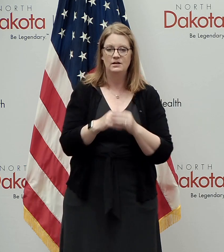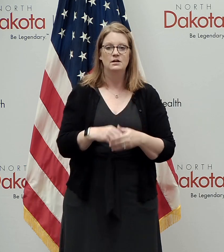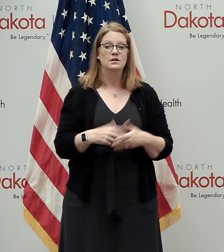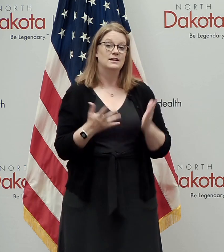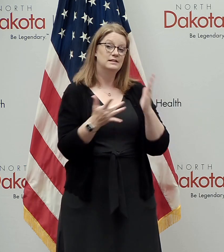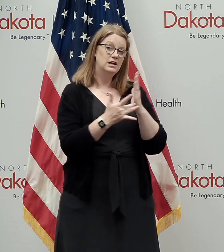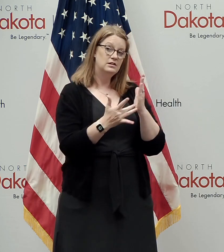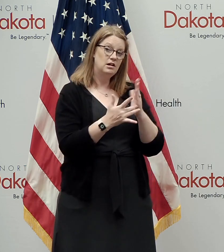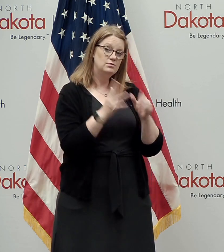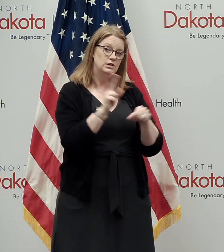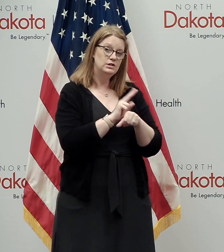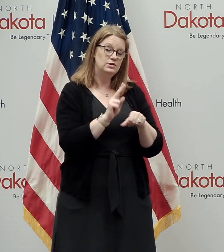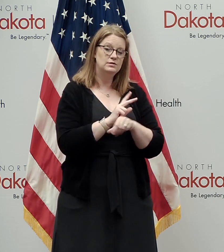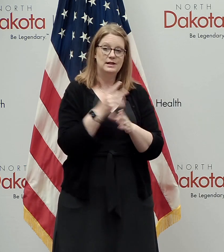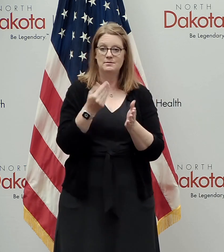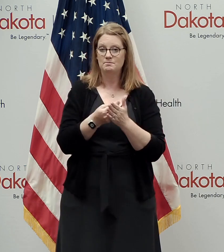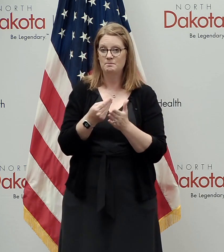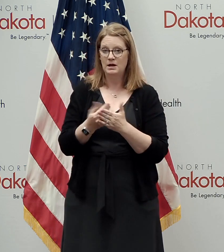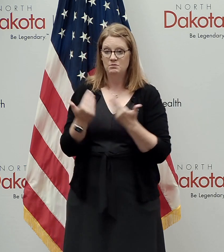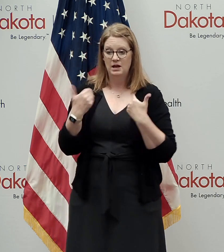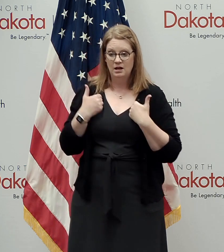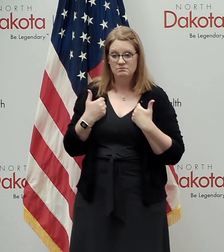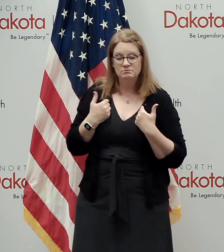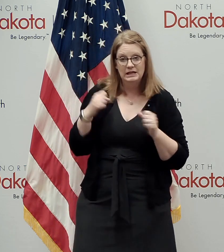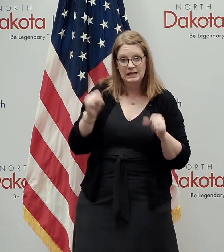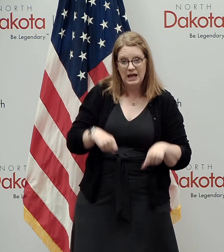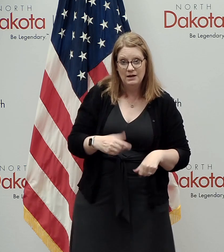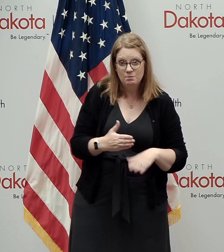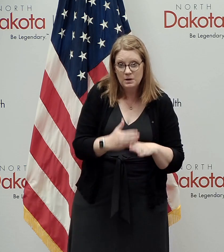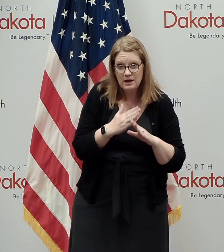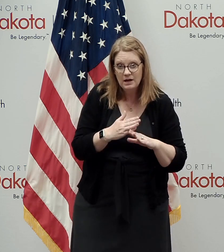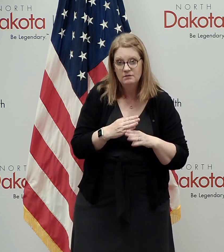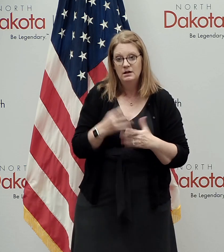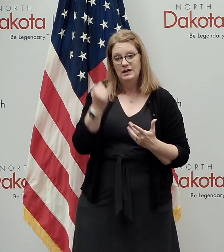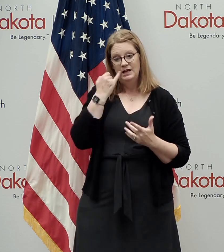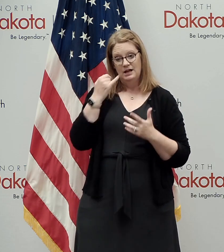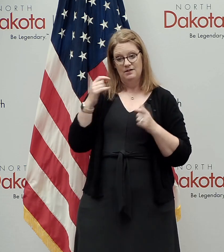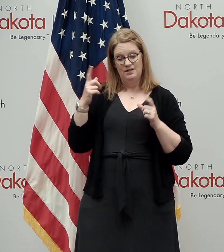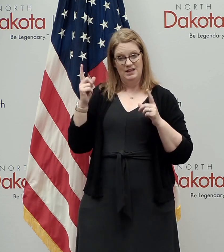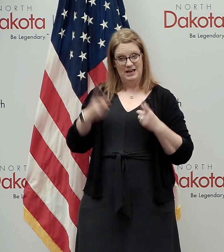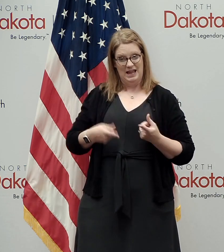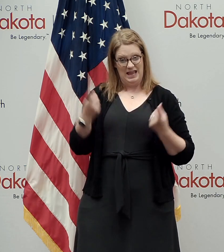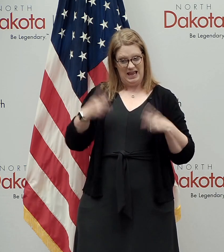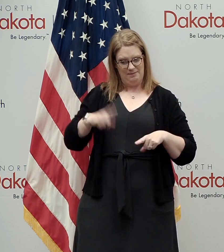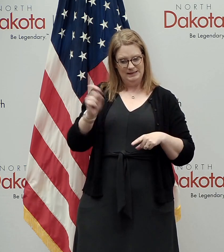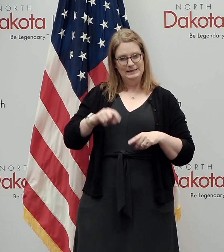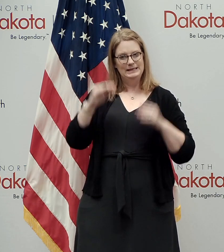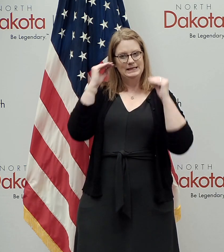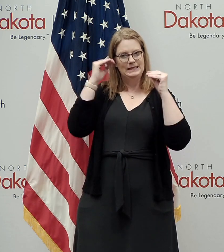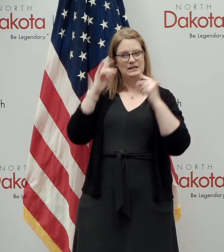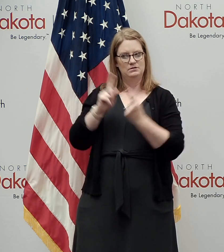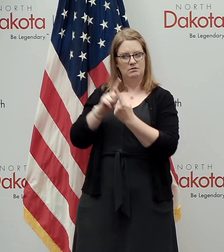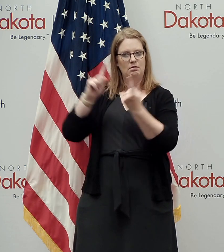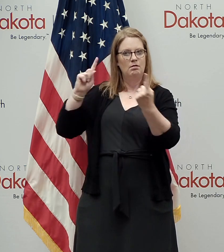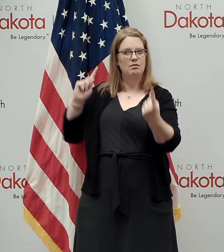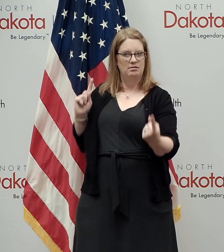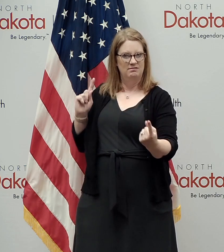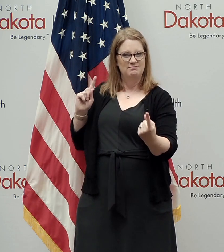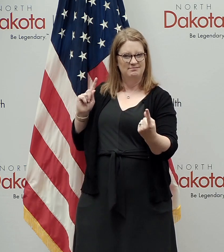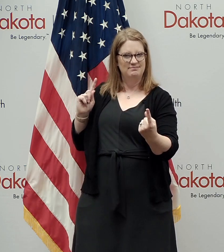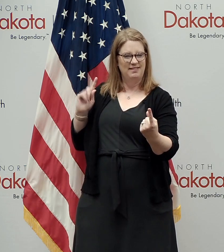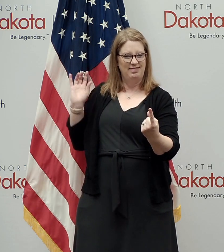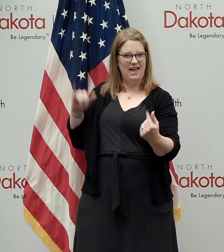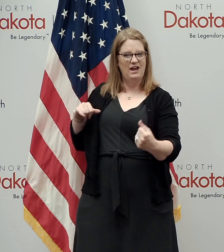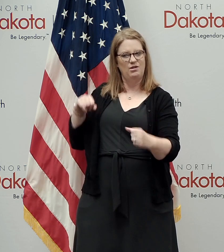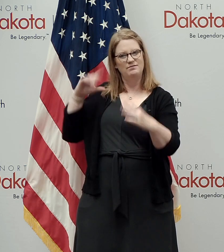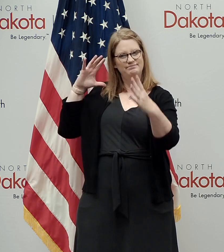have, we do have the ability to protect certain faculty members should they need to teach from a distance. And again, it's a blessing that we are a